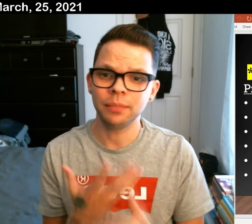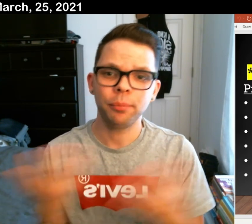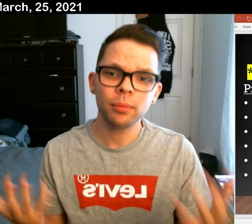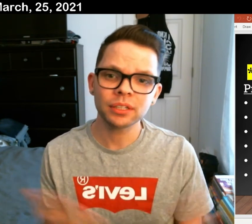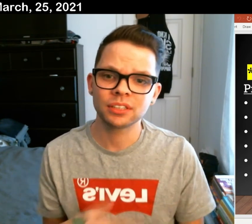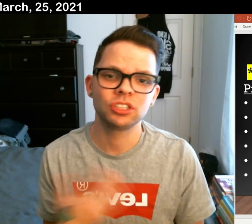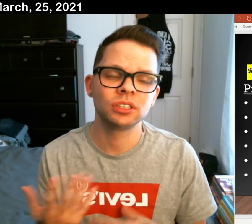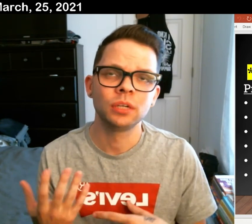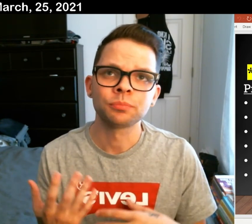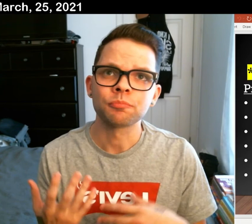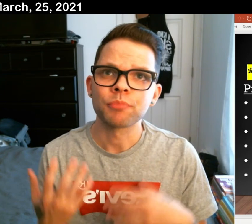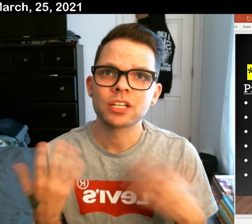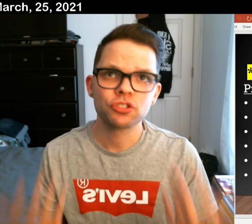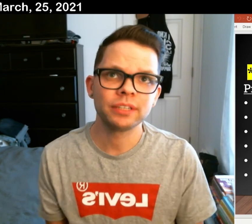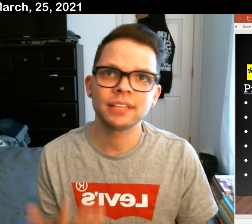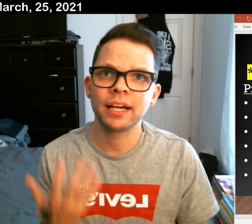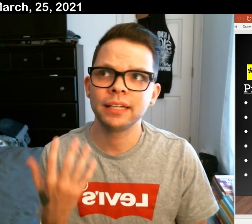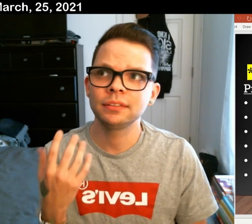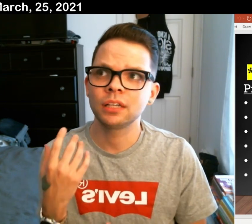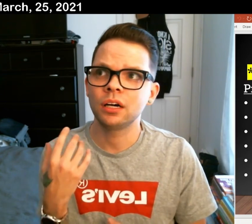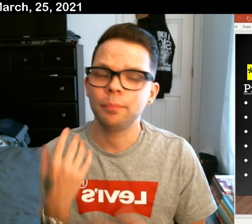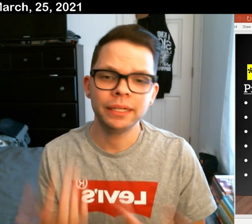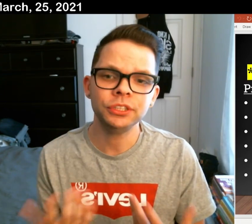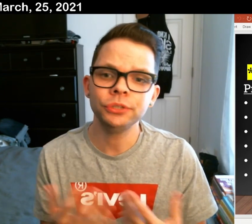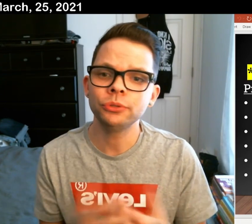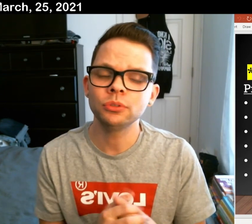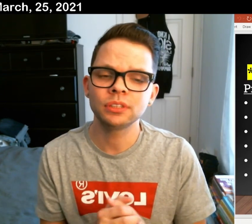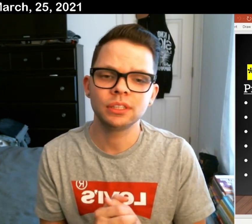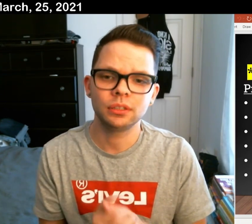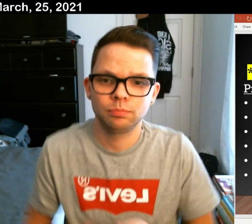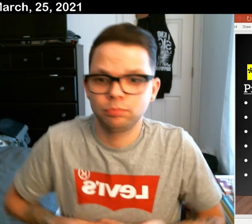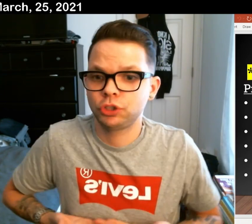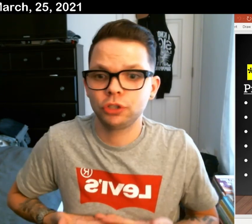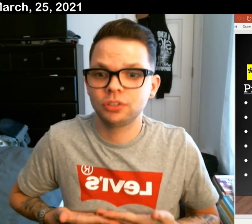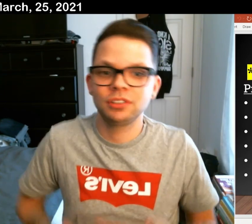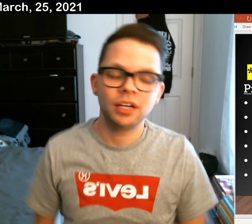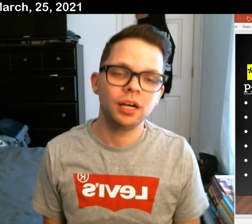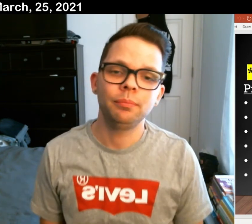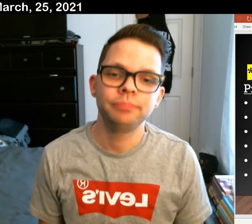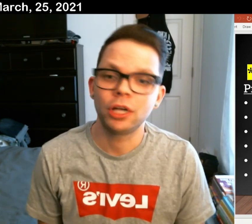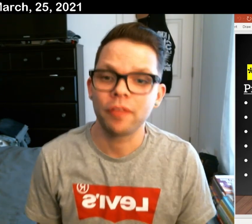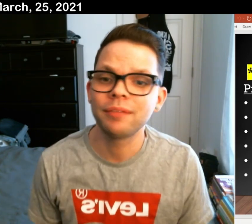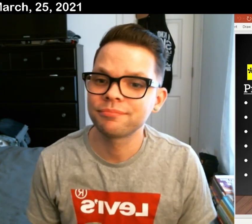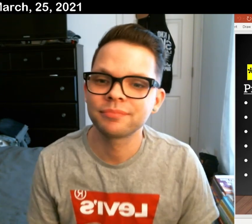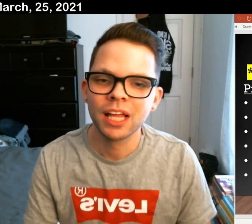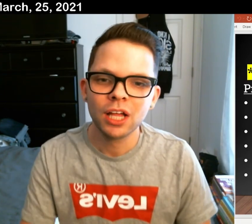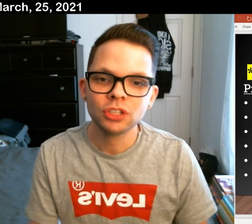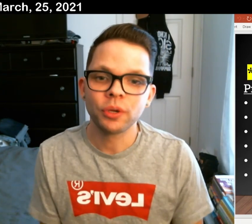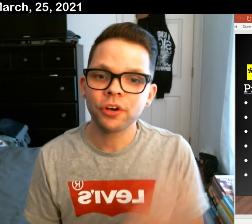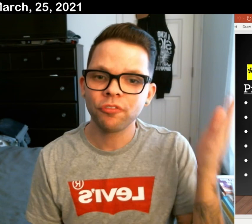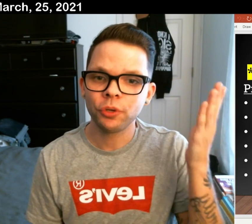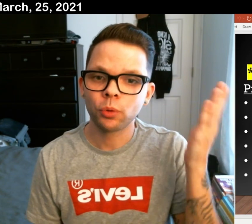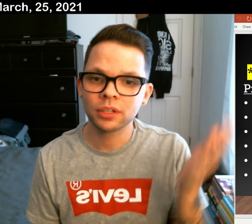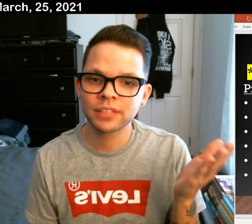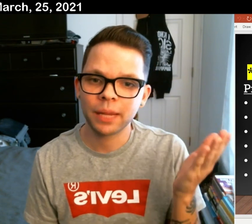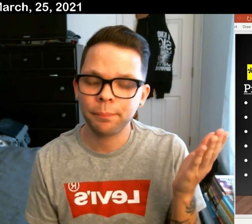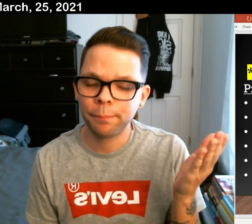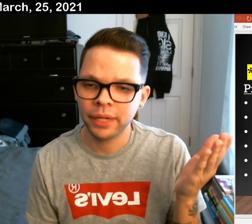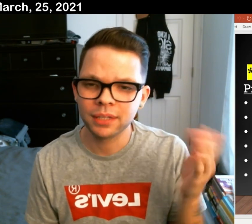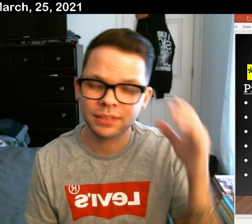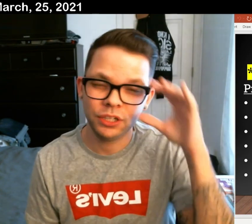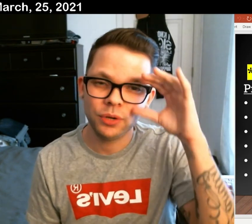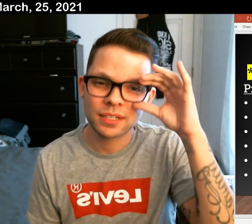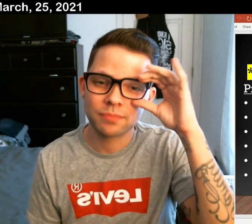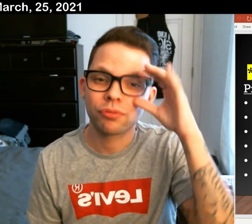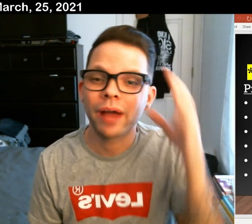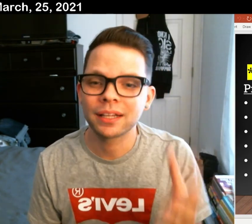in public, such as street signs, menus, shirts, and all that. So here are a few words that I picked